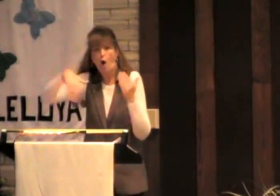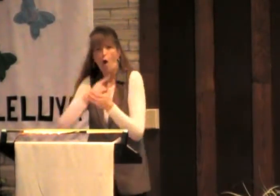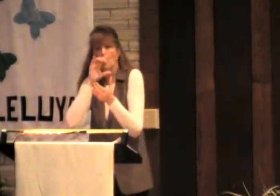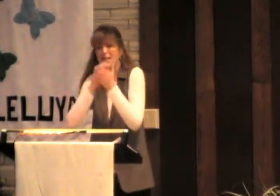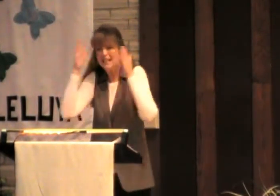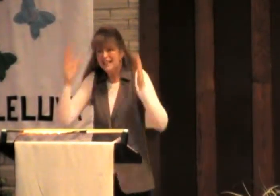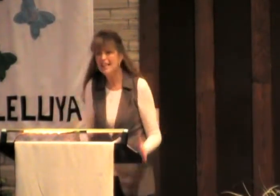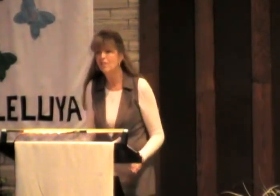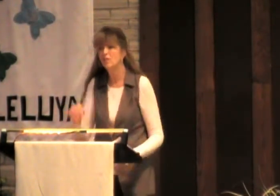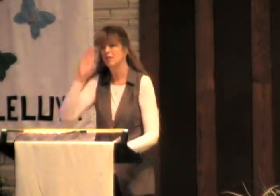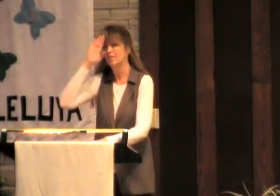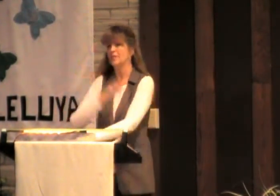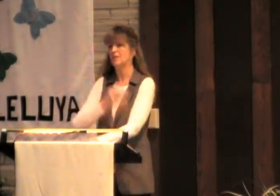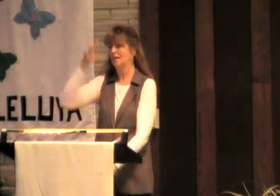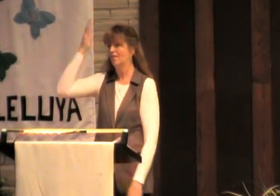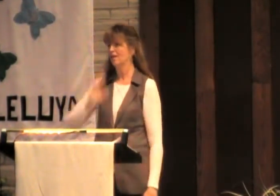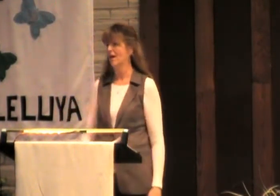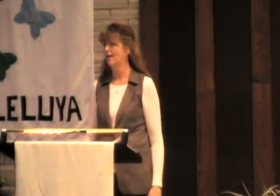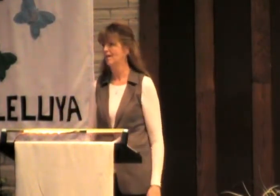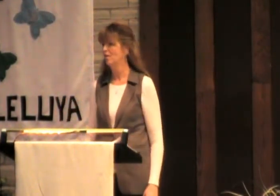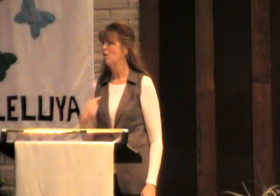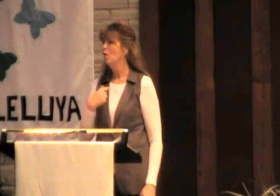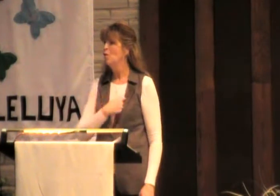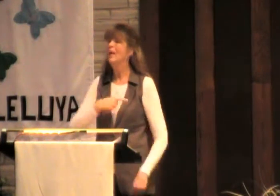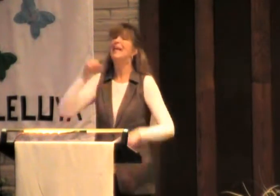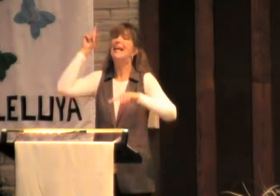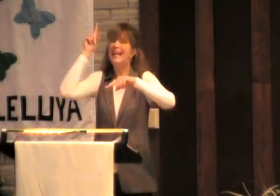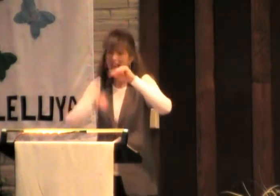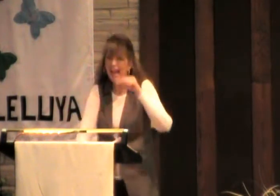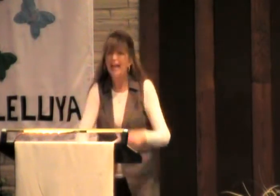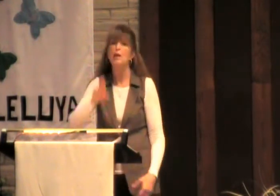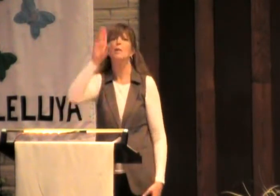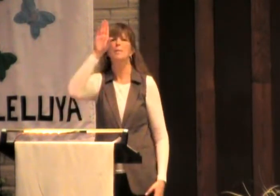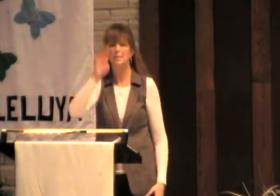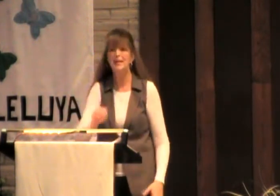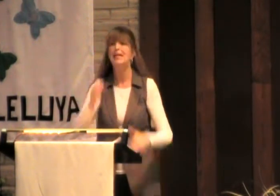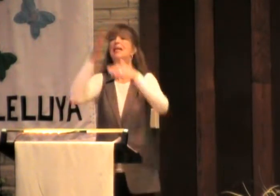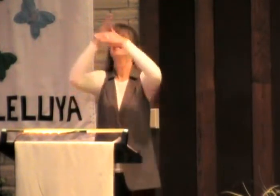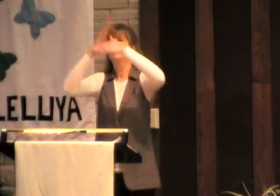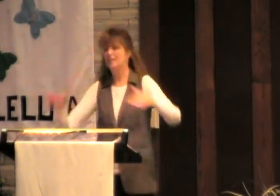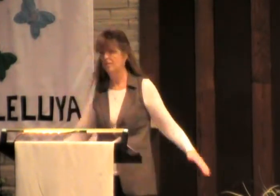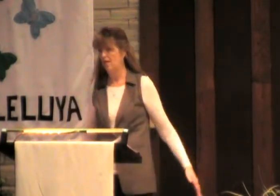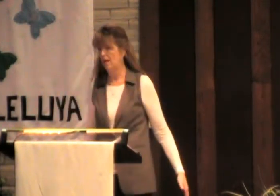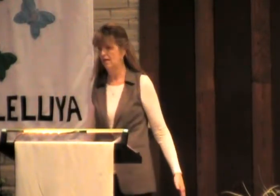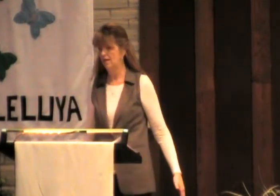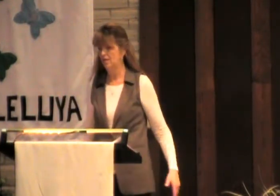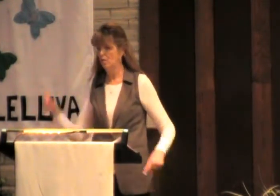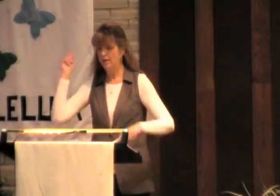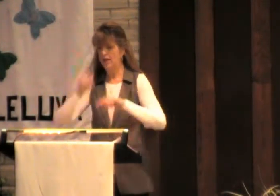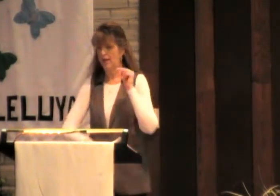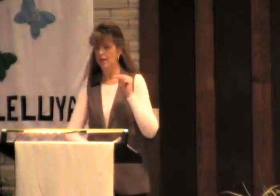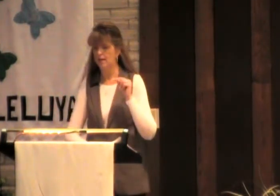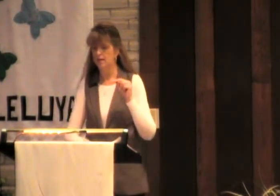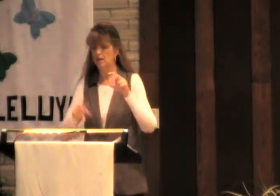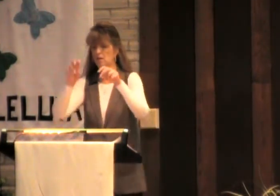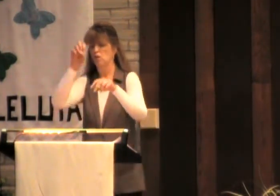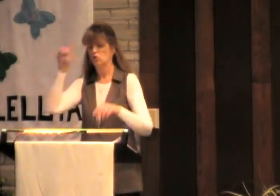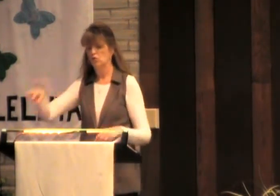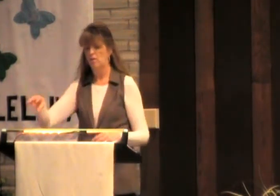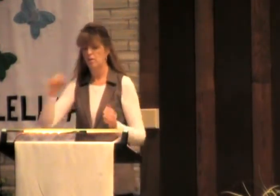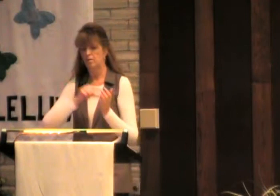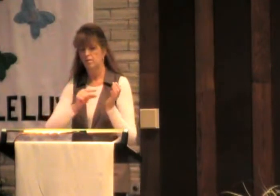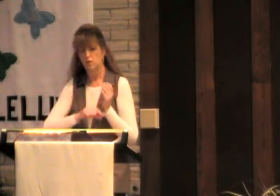either. We are all believers of the Son of God. We can't be divided. We